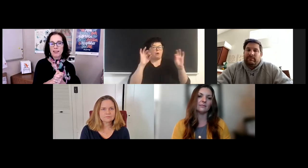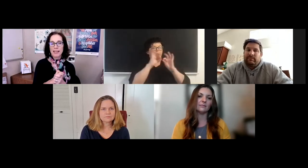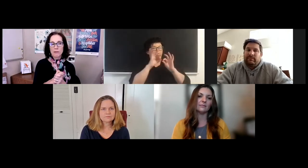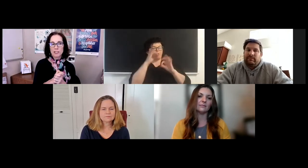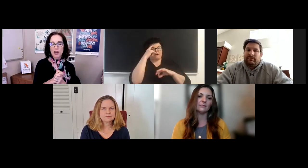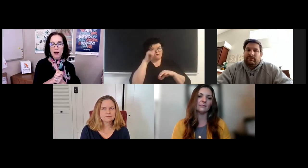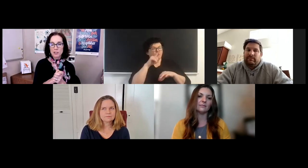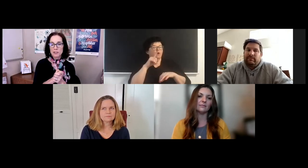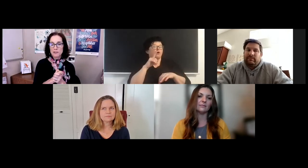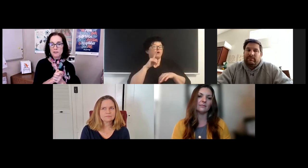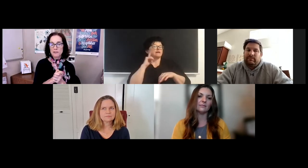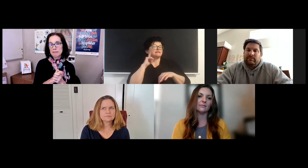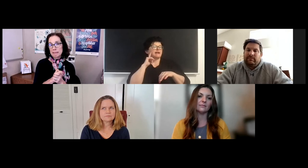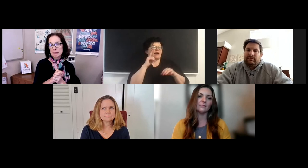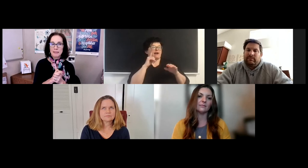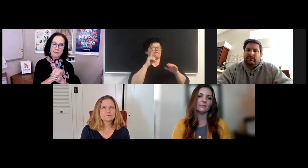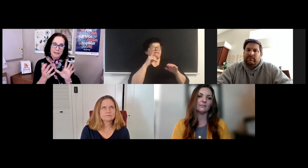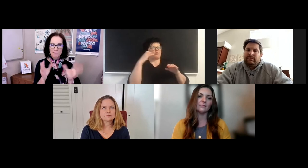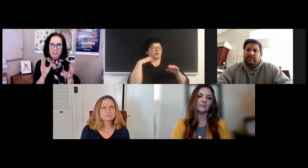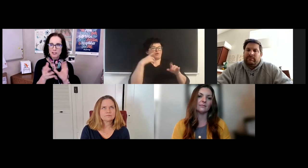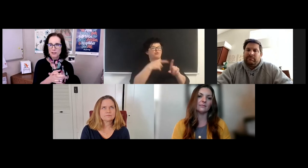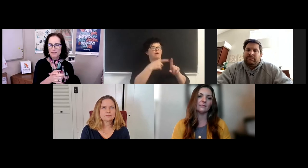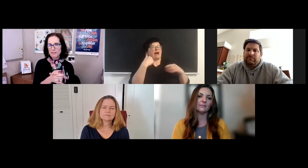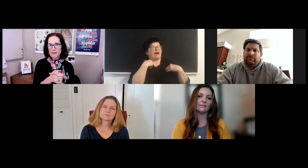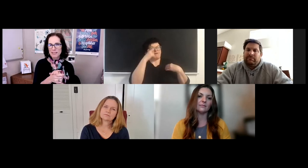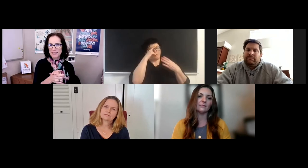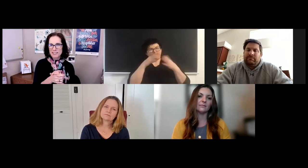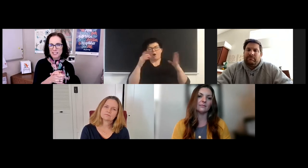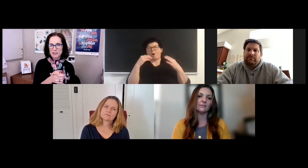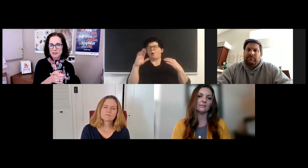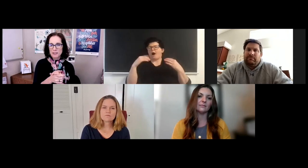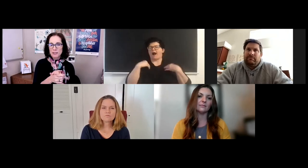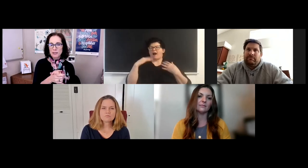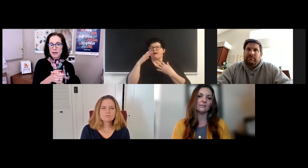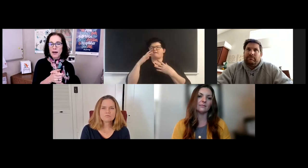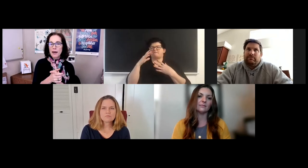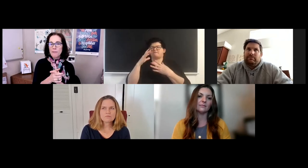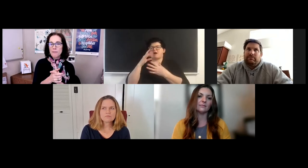about language options? Not sure if that makes sense to you.